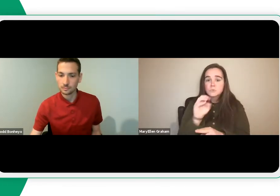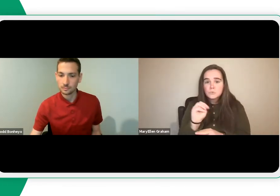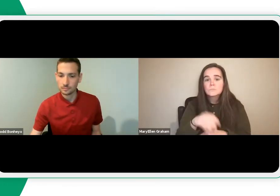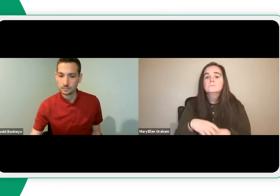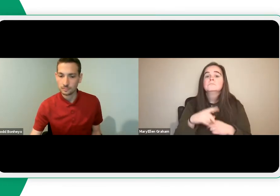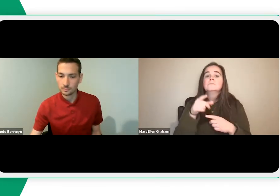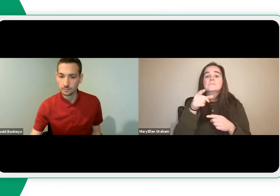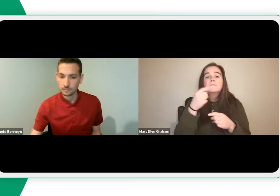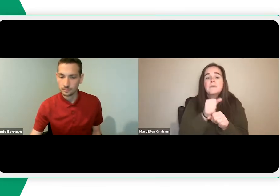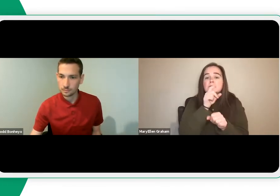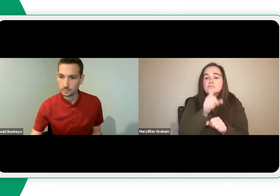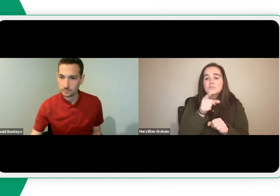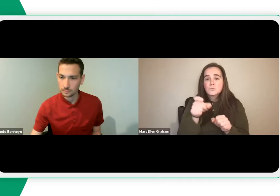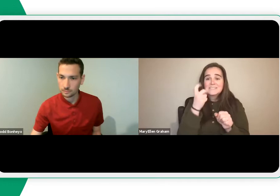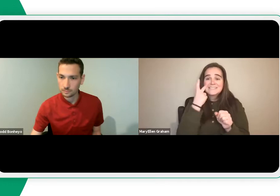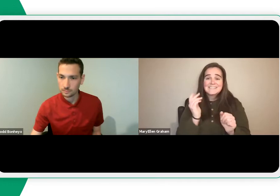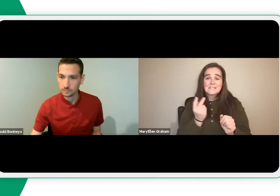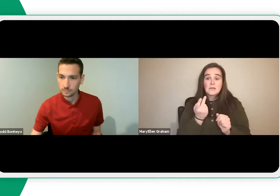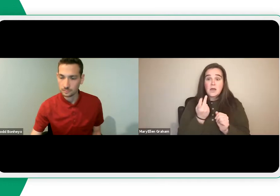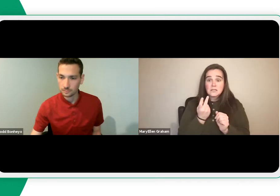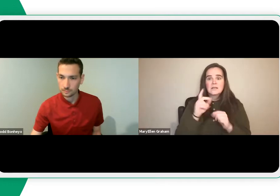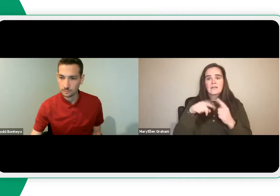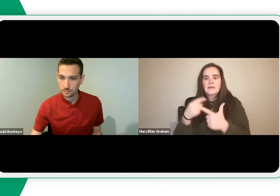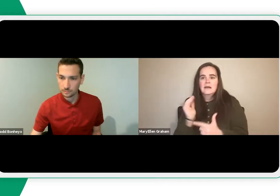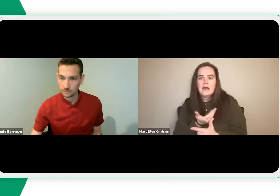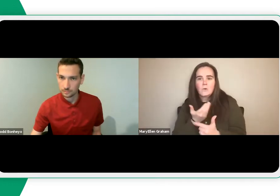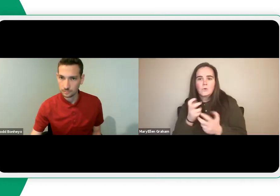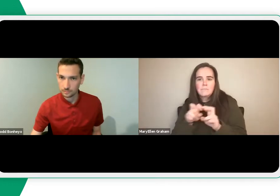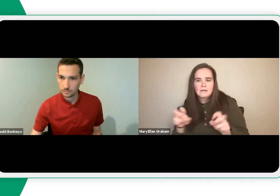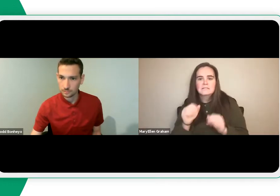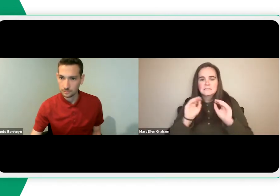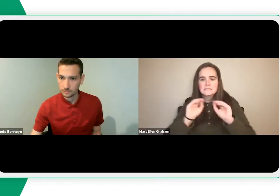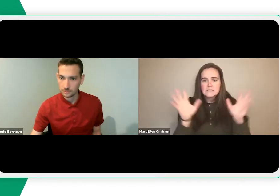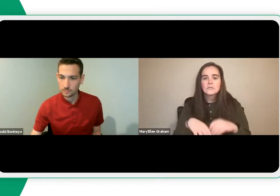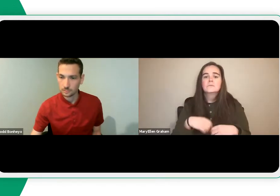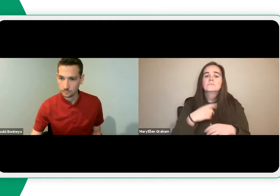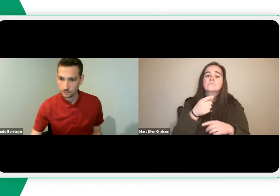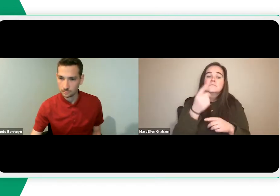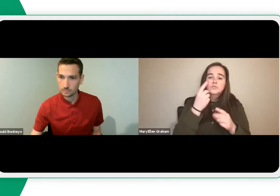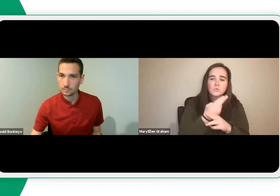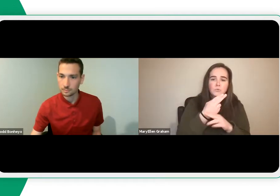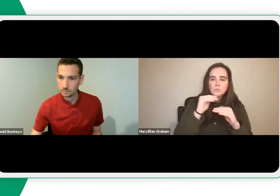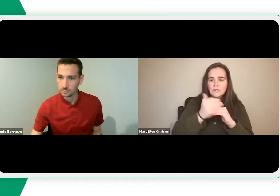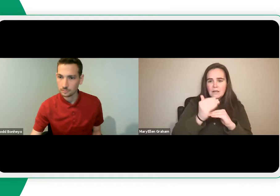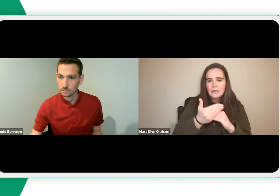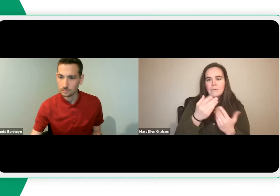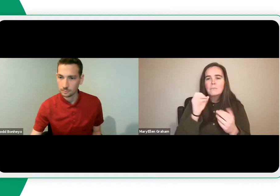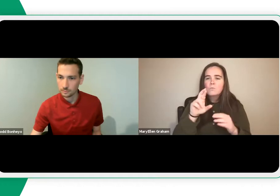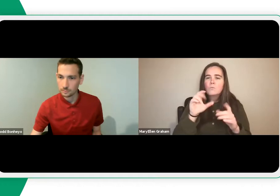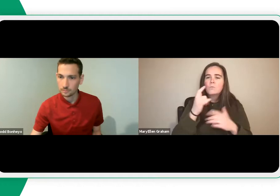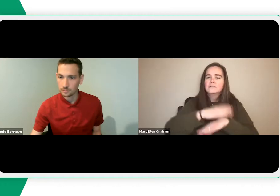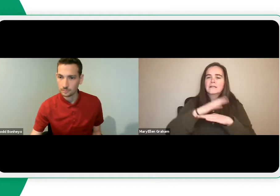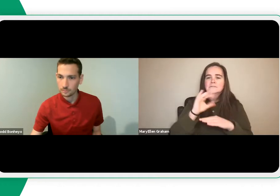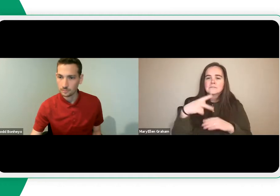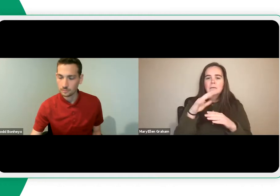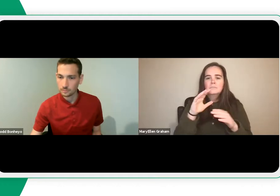At the beginning of our webinar, we always make sure to review some Zoom practices. You should be able to see us and the panelists